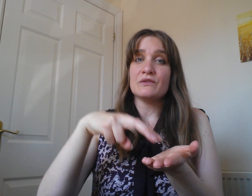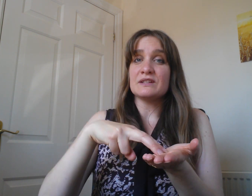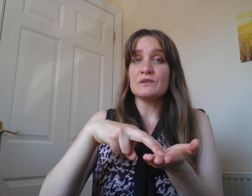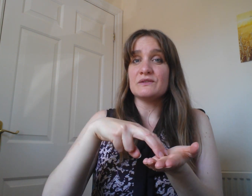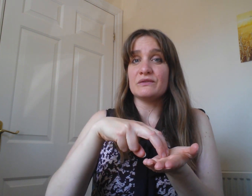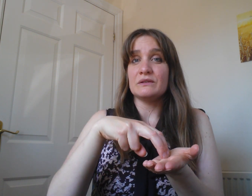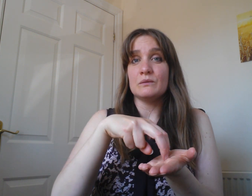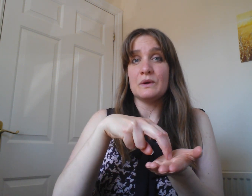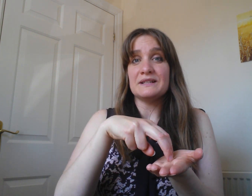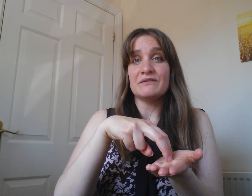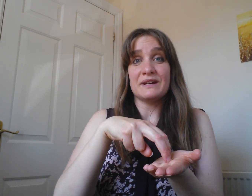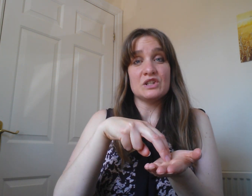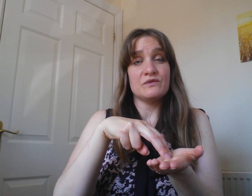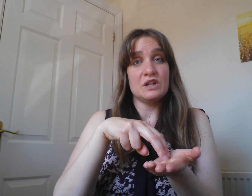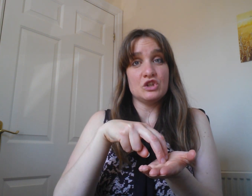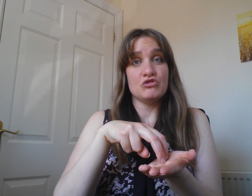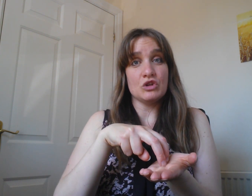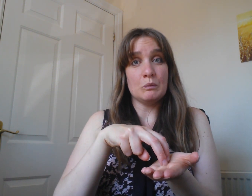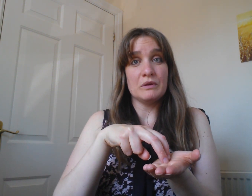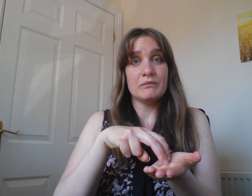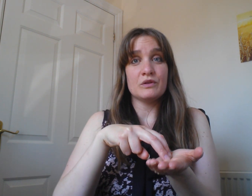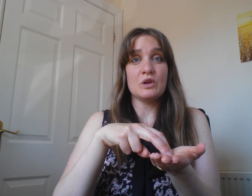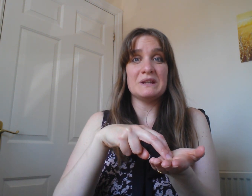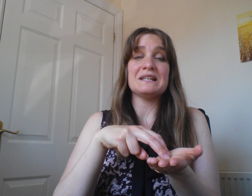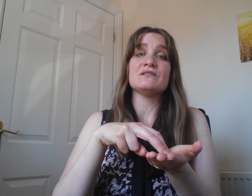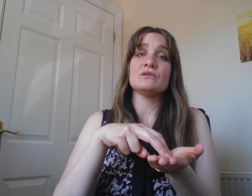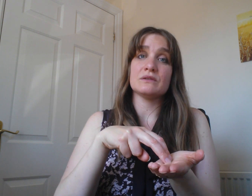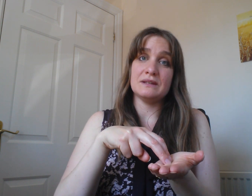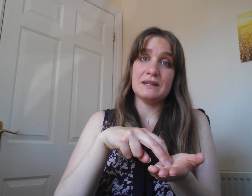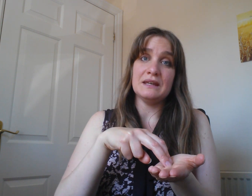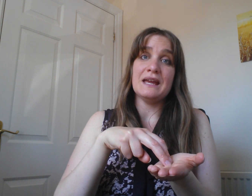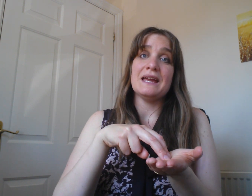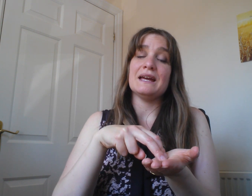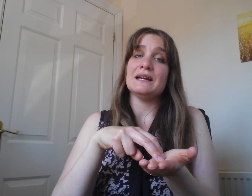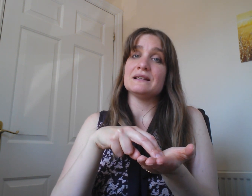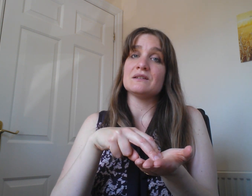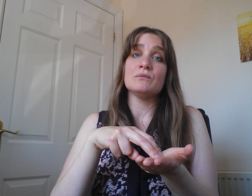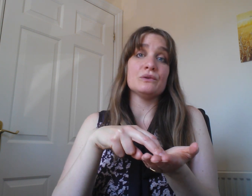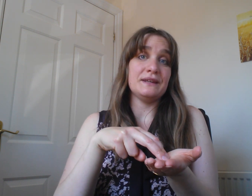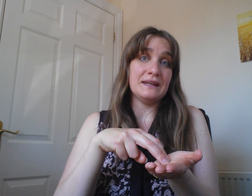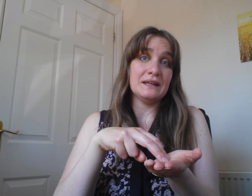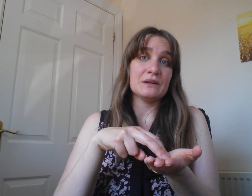There's lots of different words in French for jump, predominantly sauter and bondir.